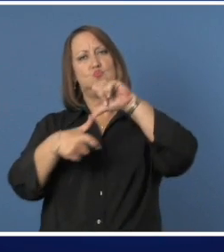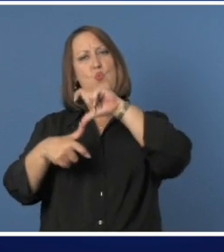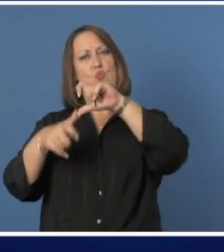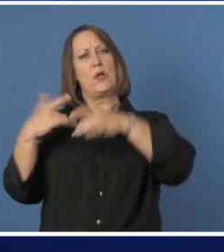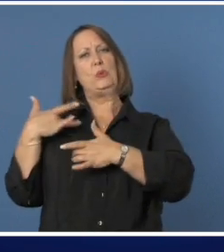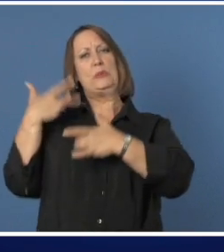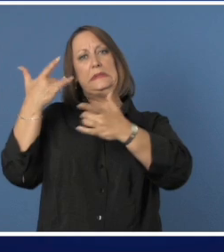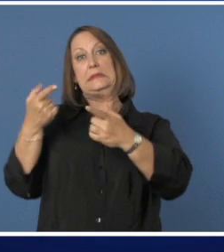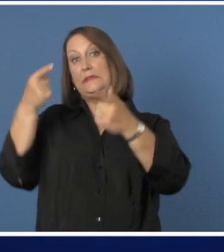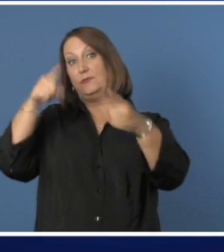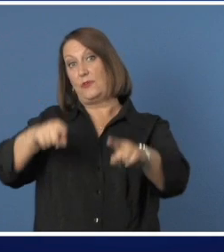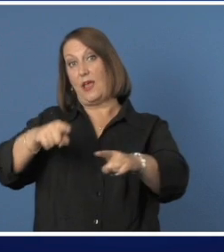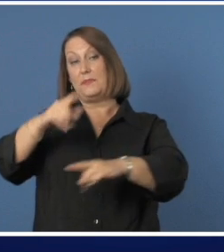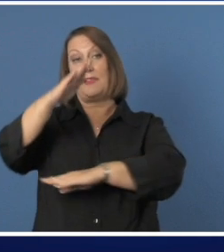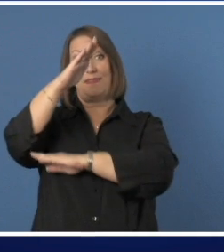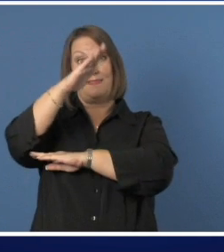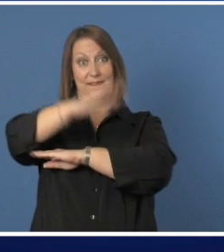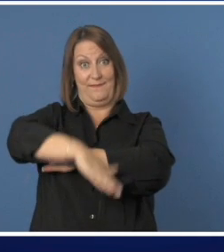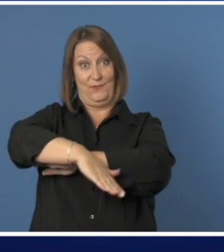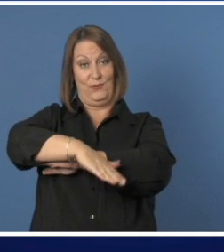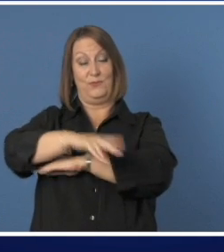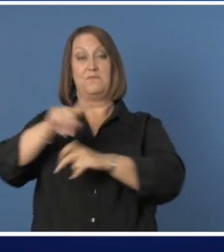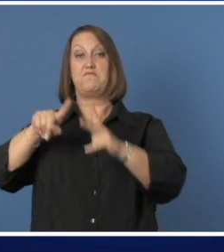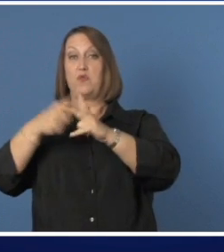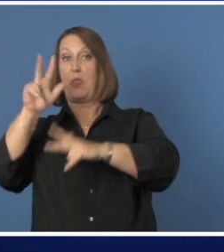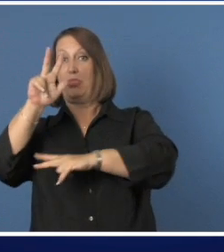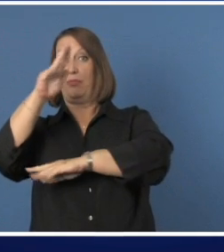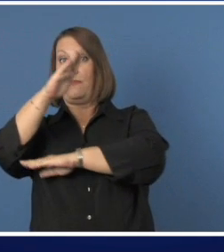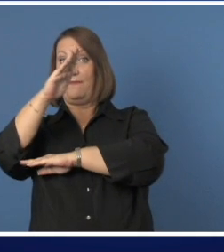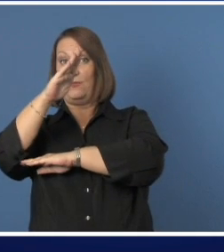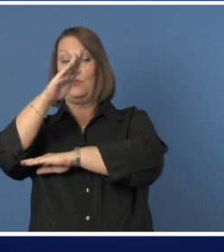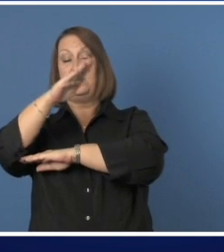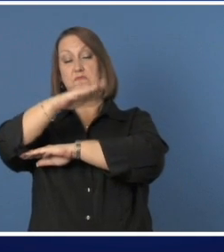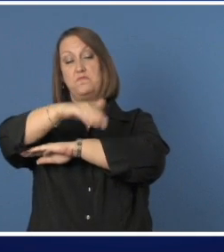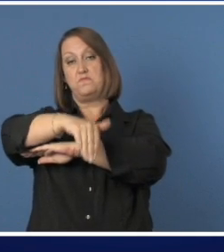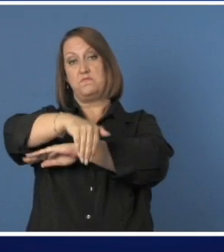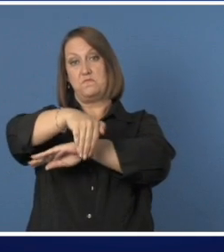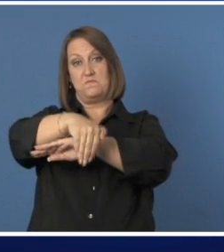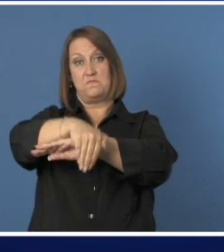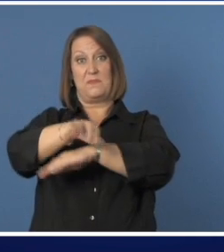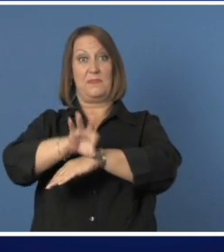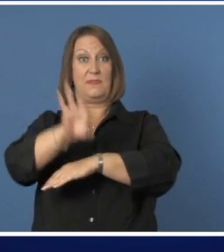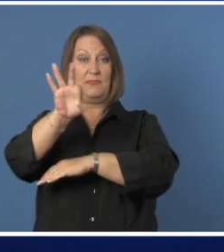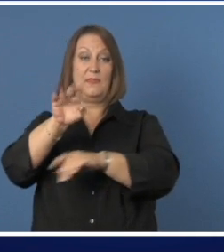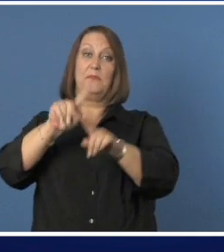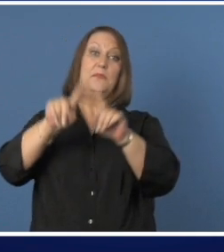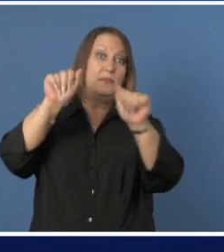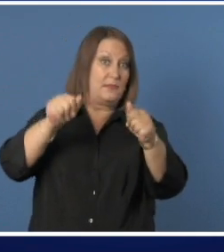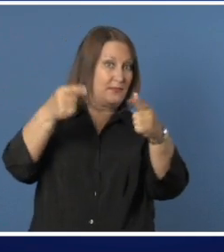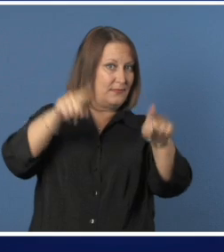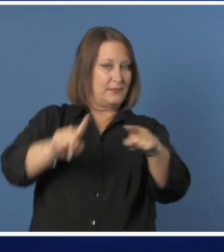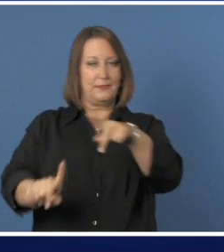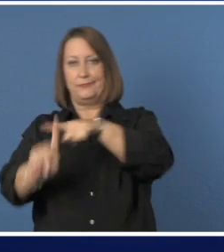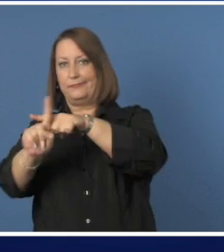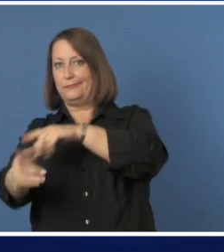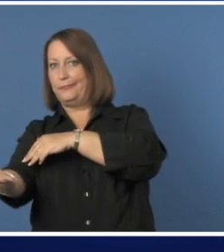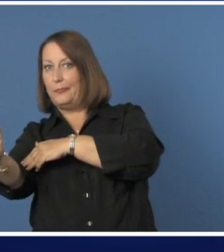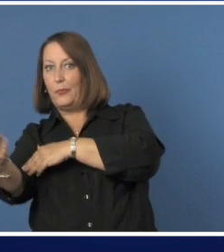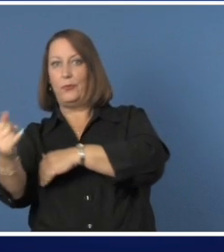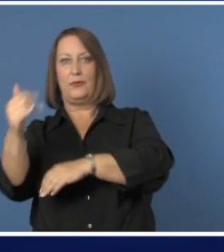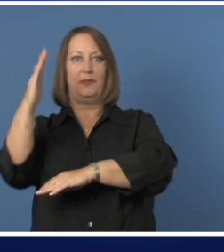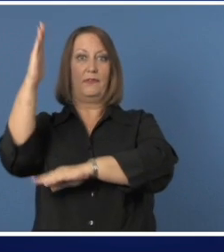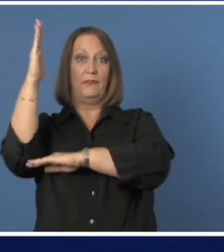tornadoes are most likely to occur between 3 p.m. and 9 p.m. but can